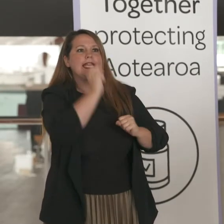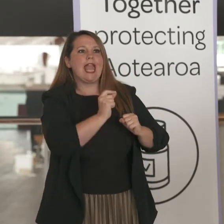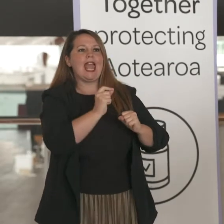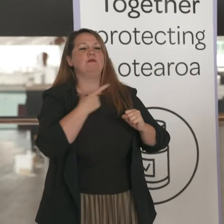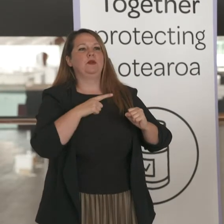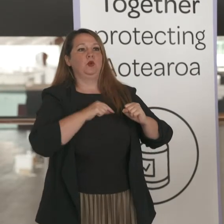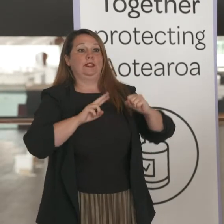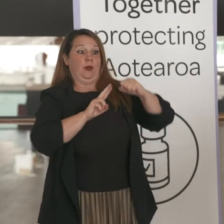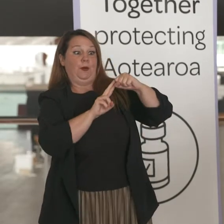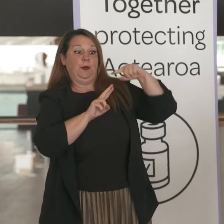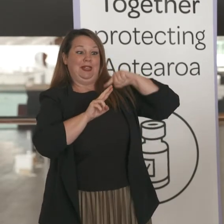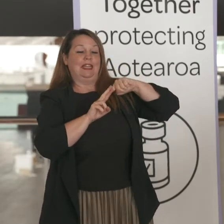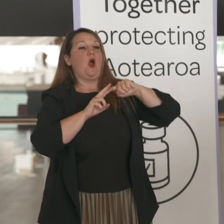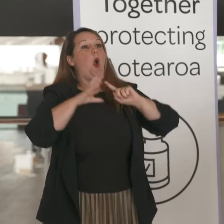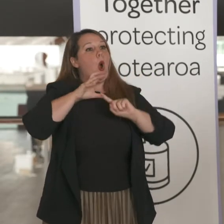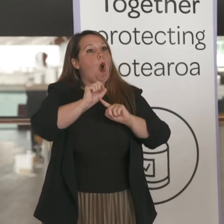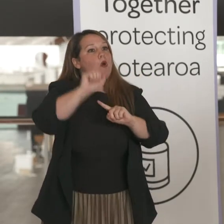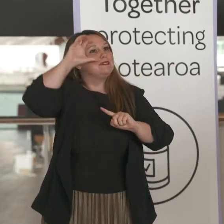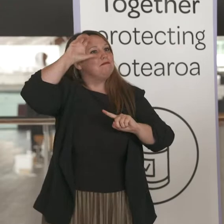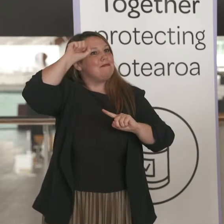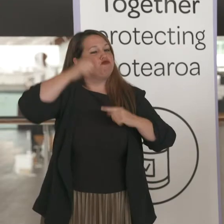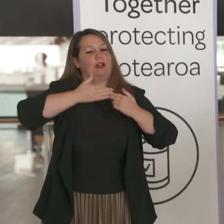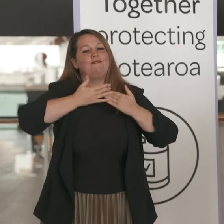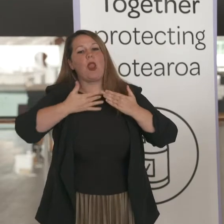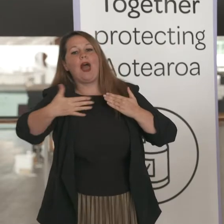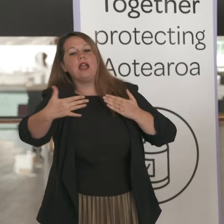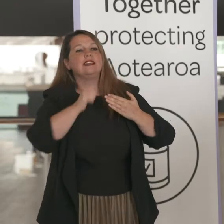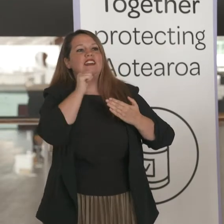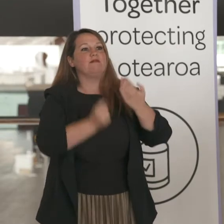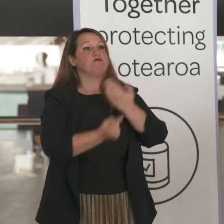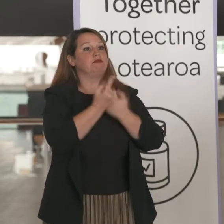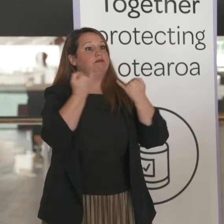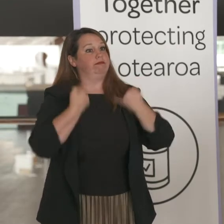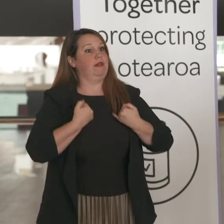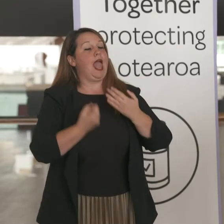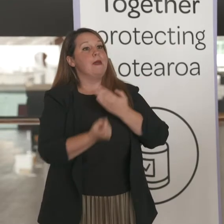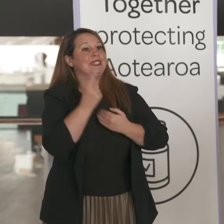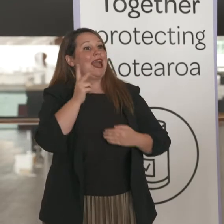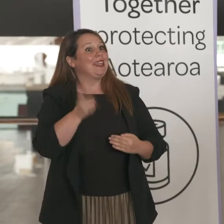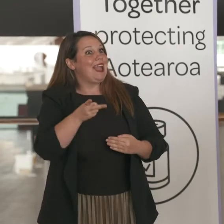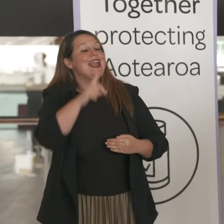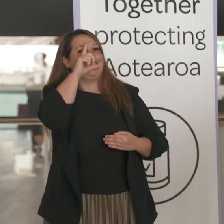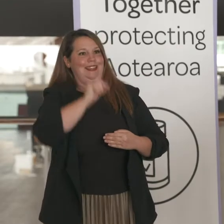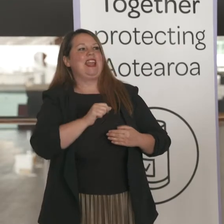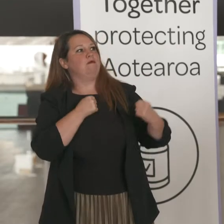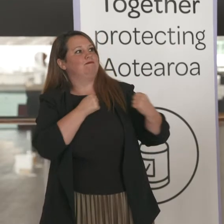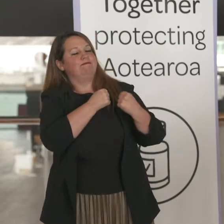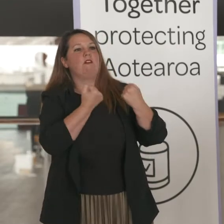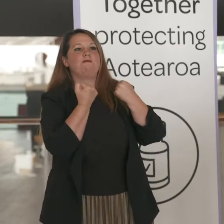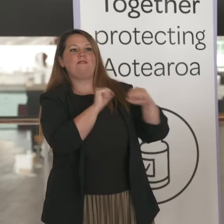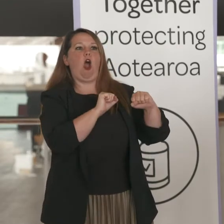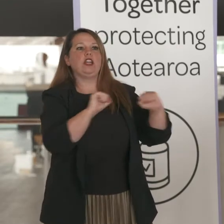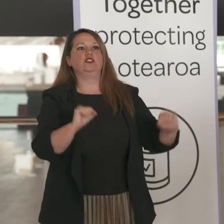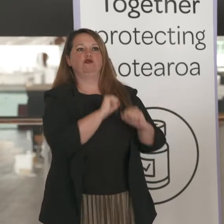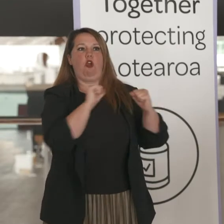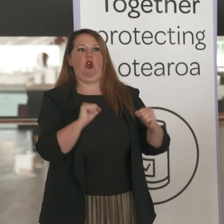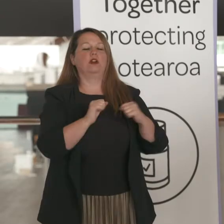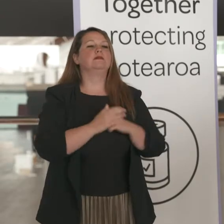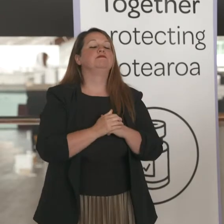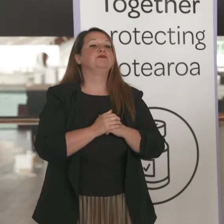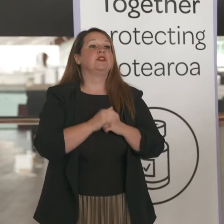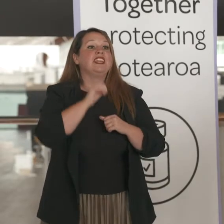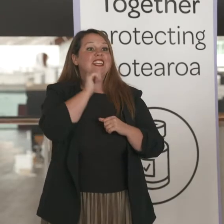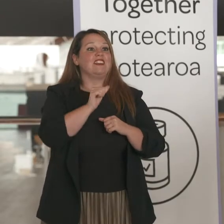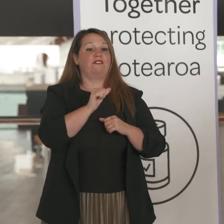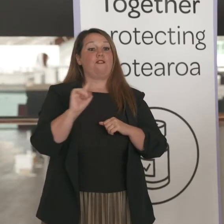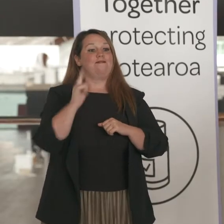this. And this mature immunity can respond to more variants than the early immunity.